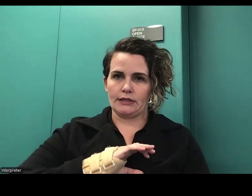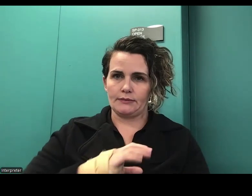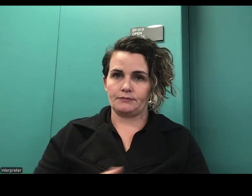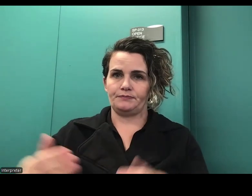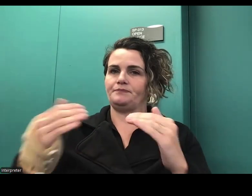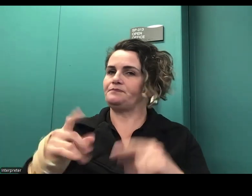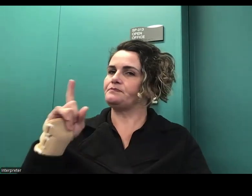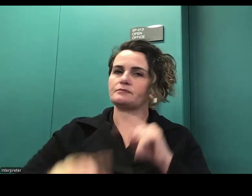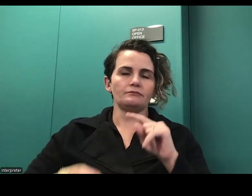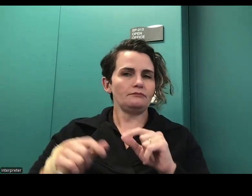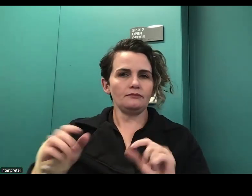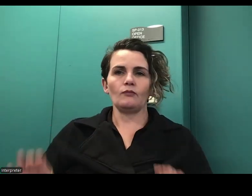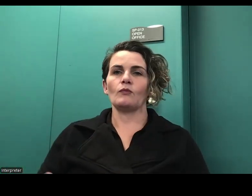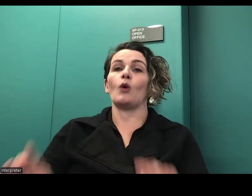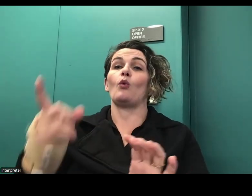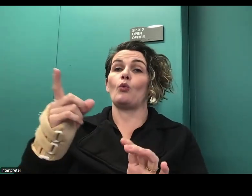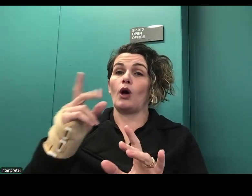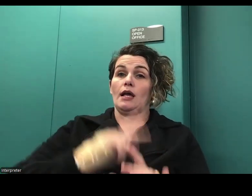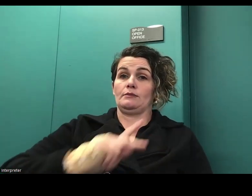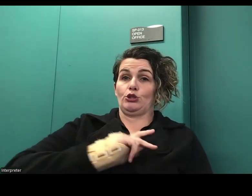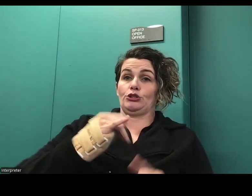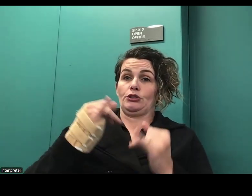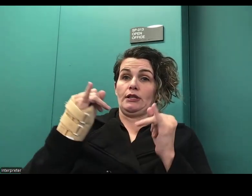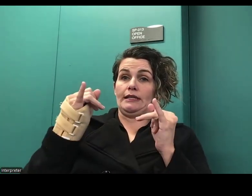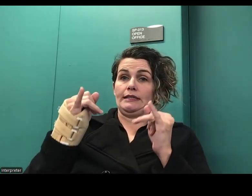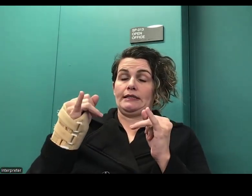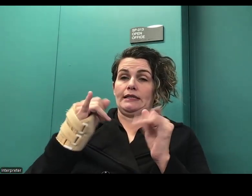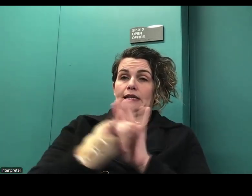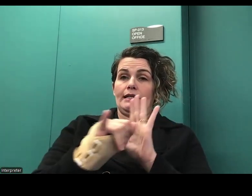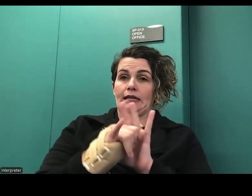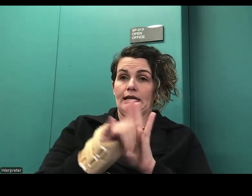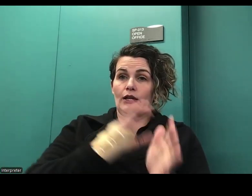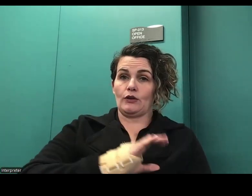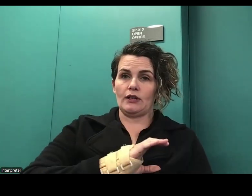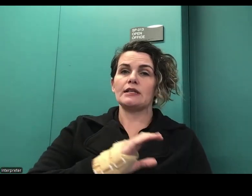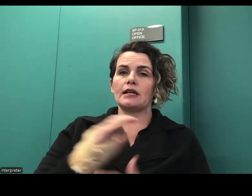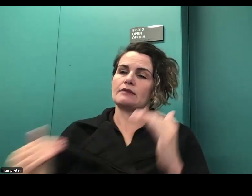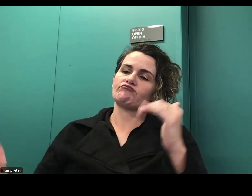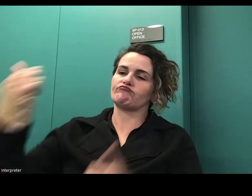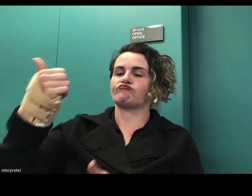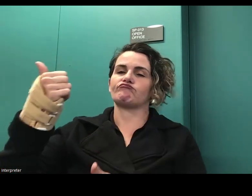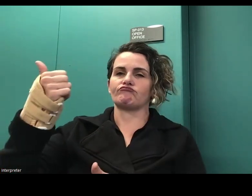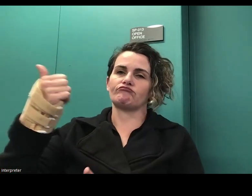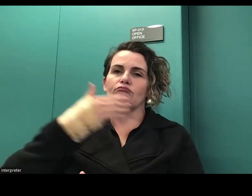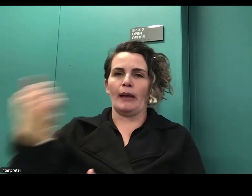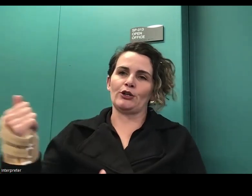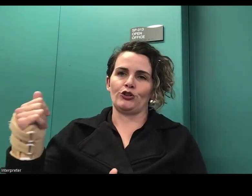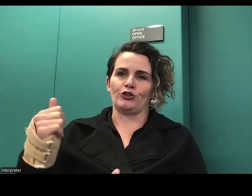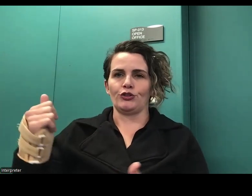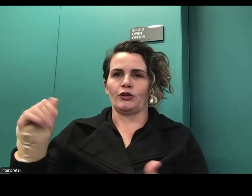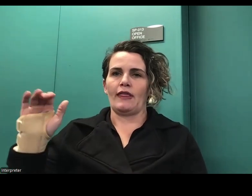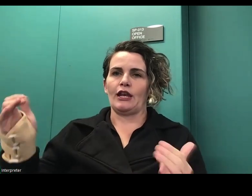we can't assert that one personal identity characteristics is inherently superior or inferior to another personal identity